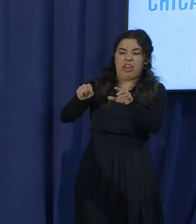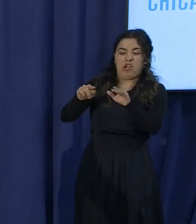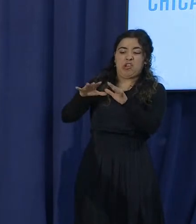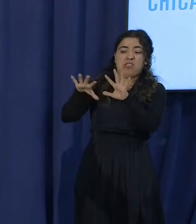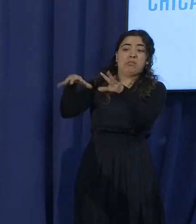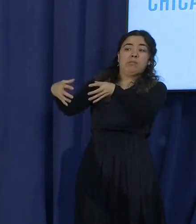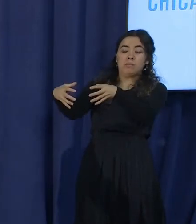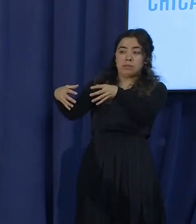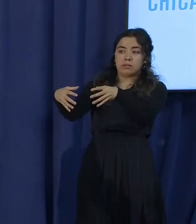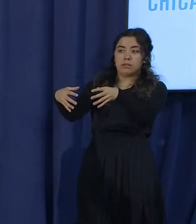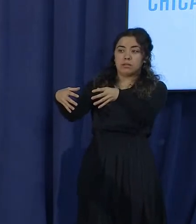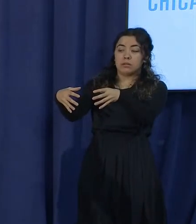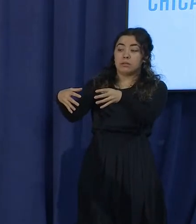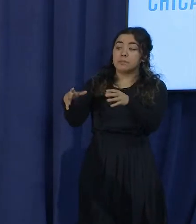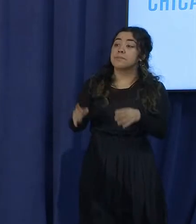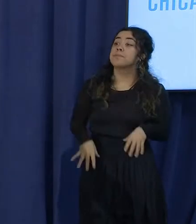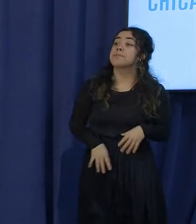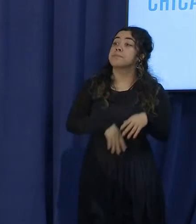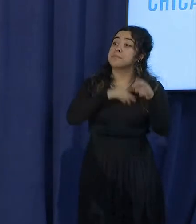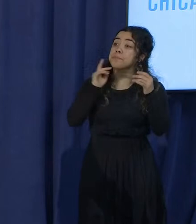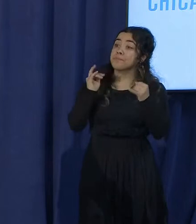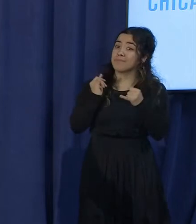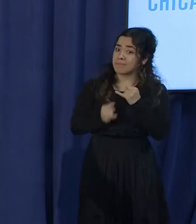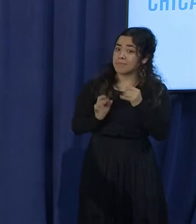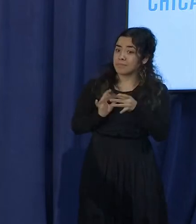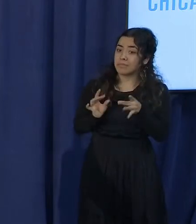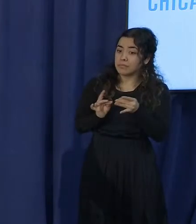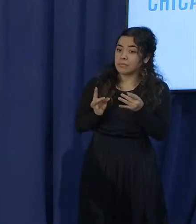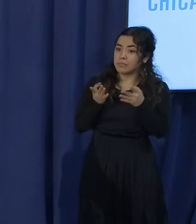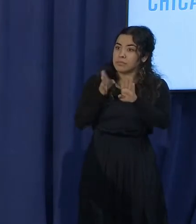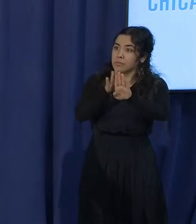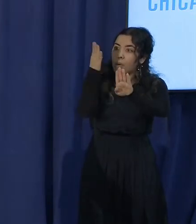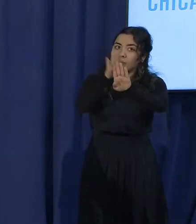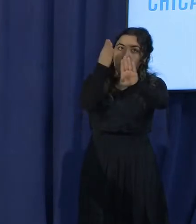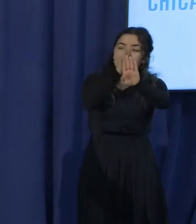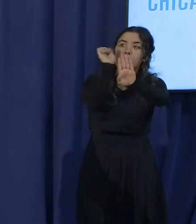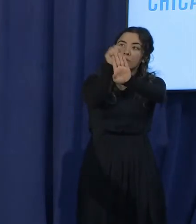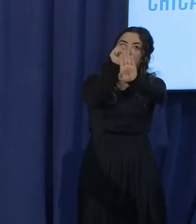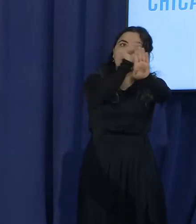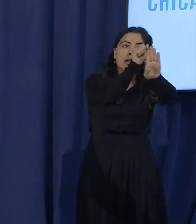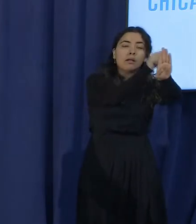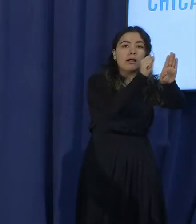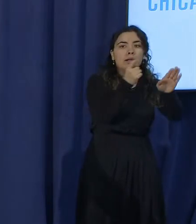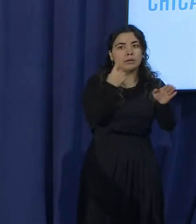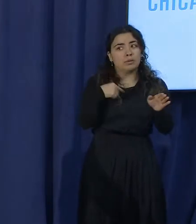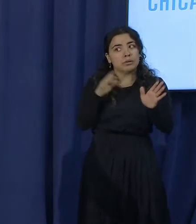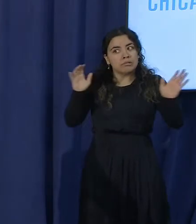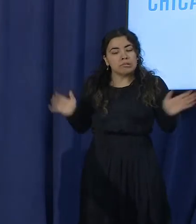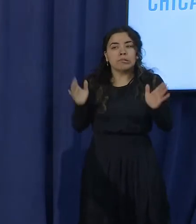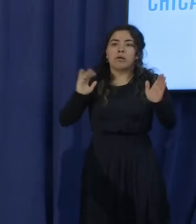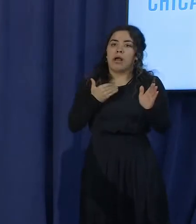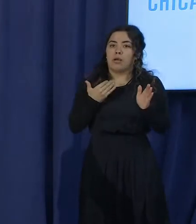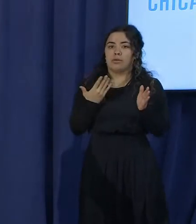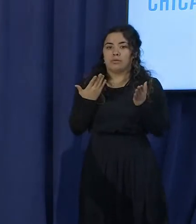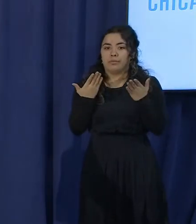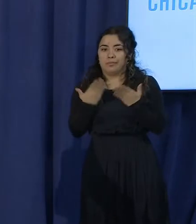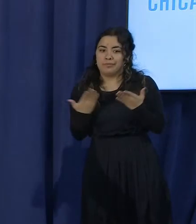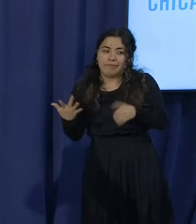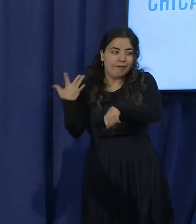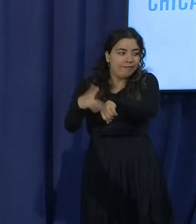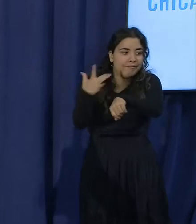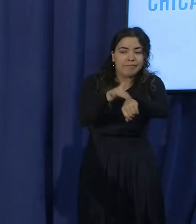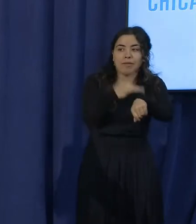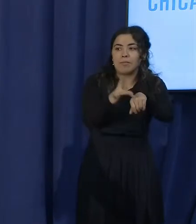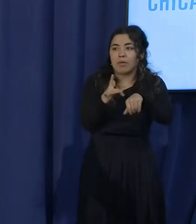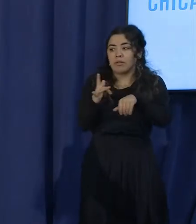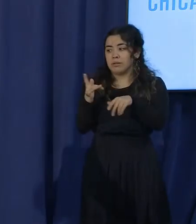finally, this door-to-door work really involves pushing resources, working with trusted community partners. Each